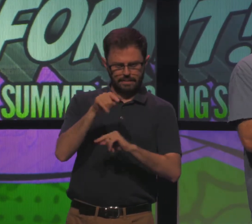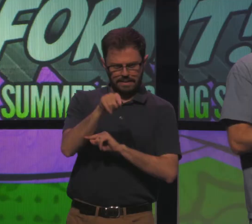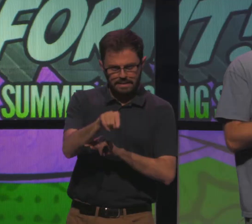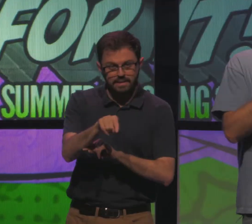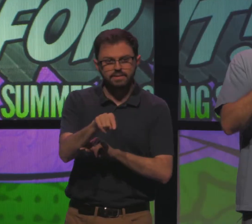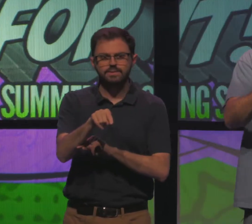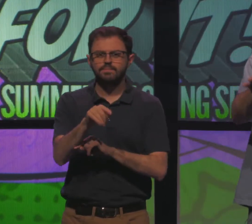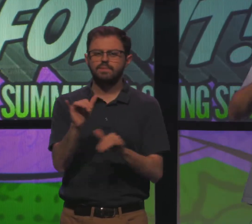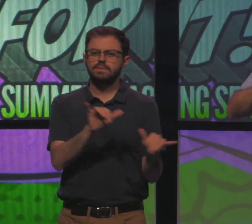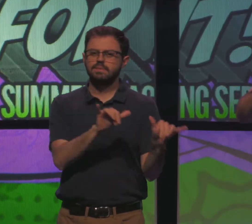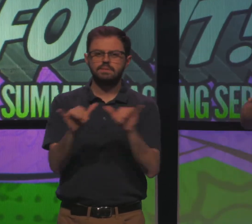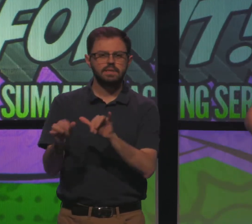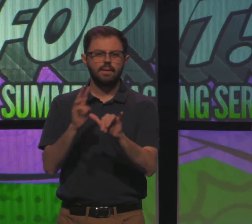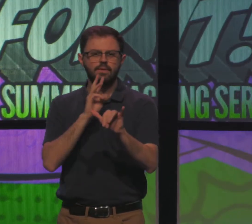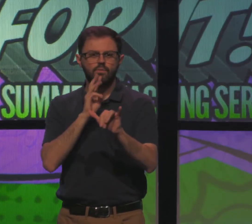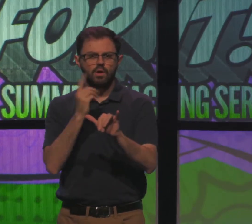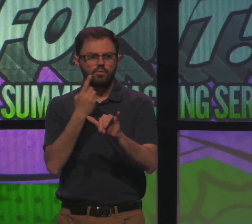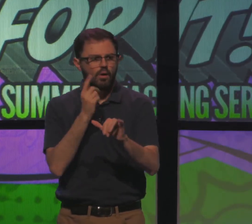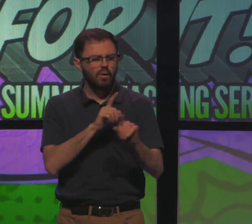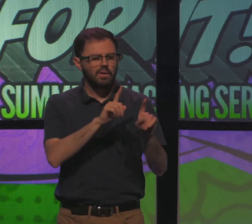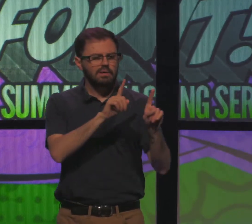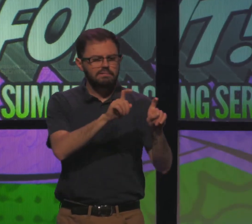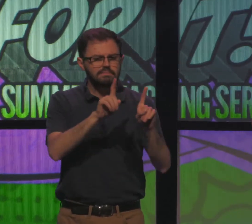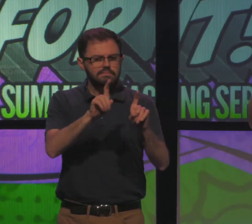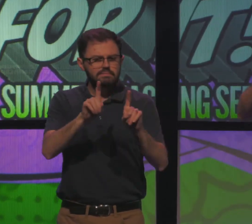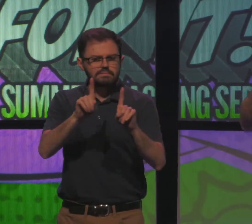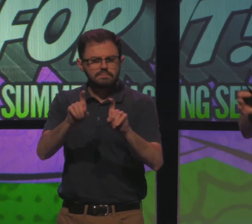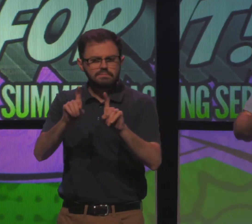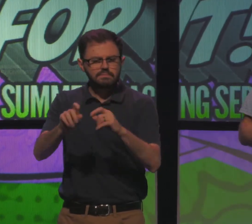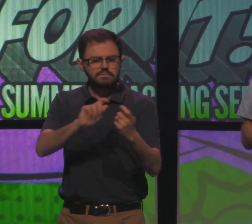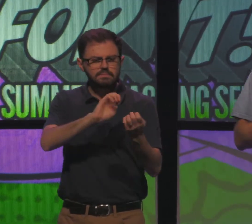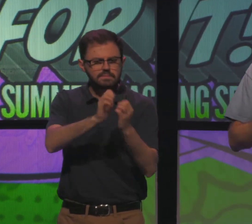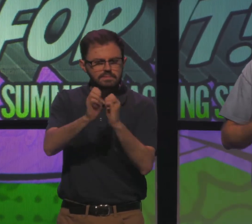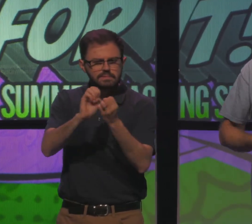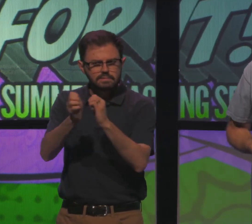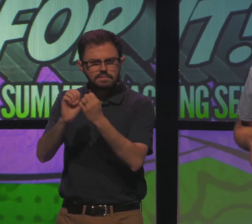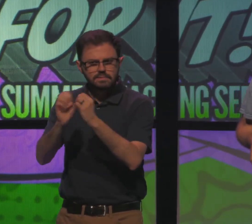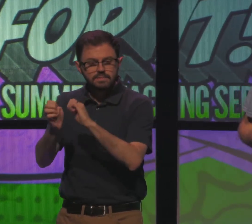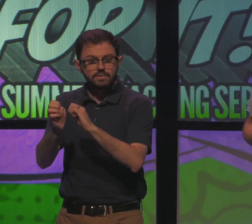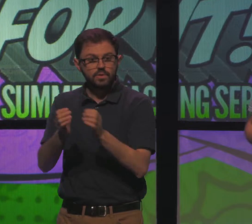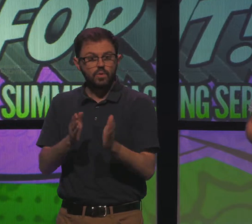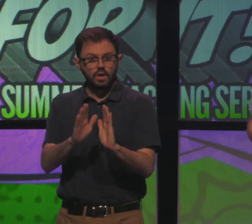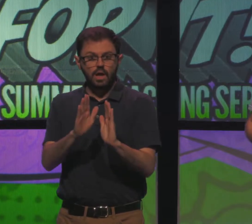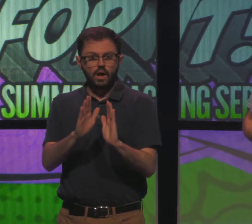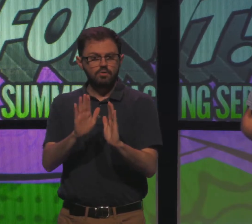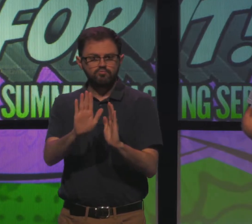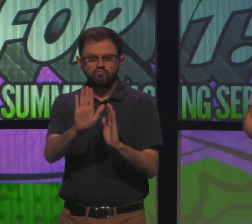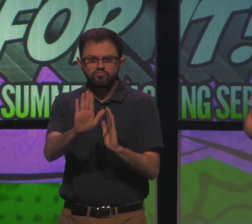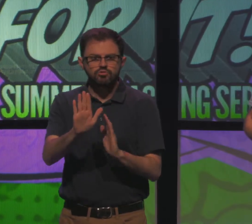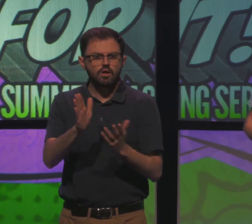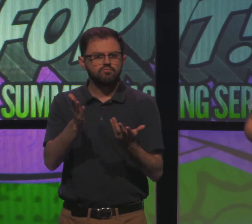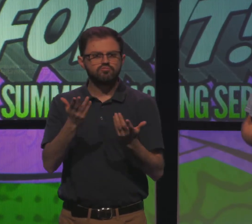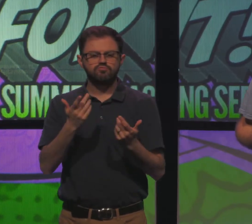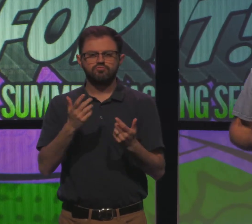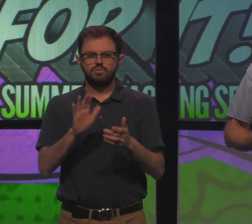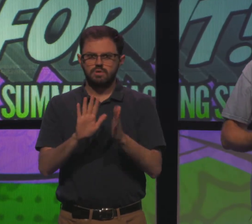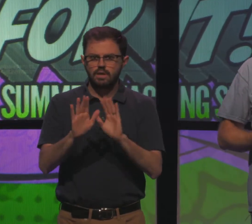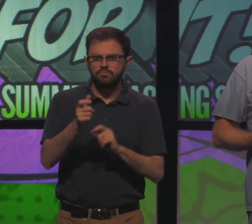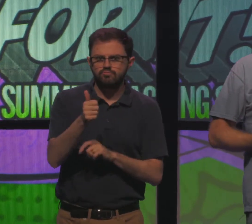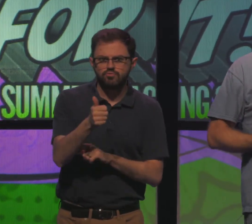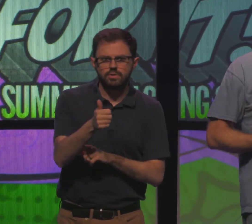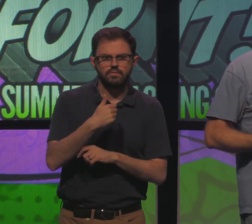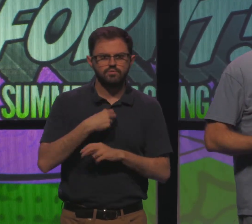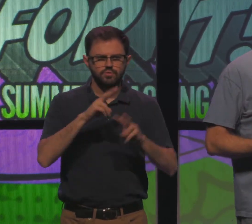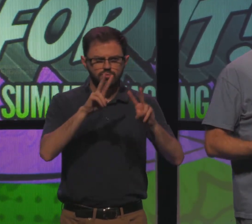living water, just testing new ground. Give yourself permission to explore faith practices like prayer,